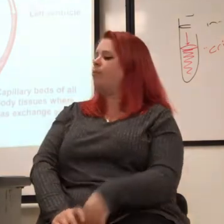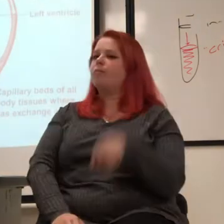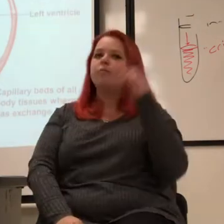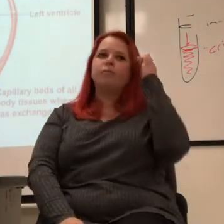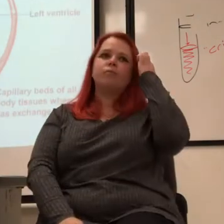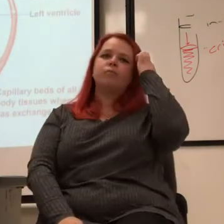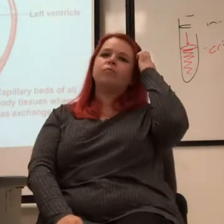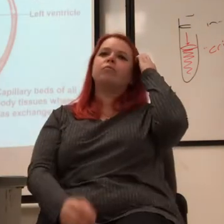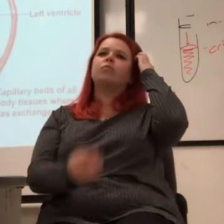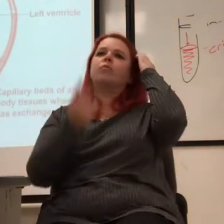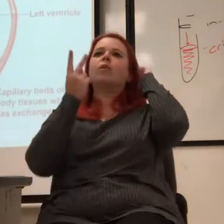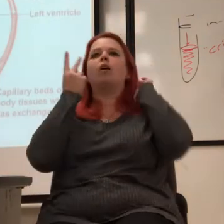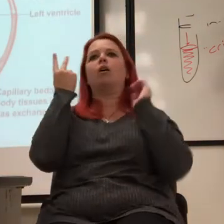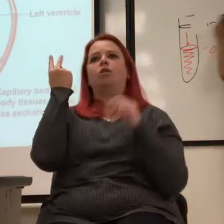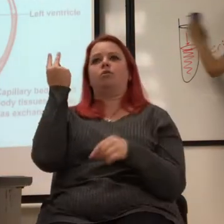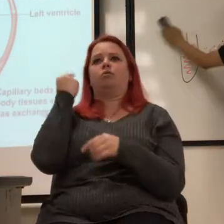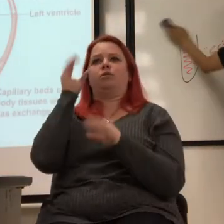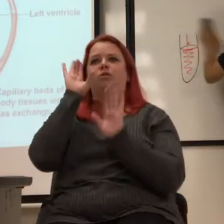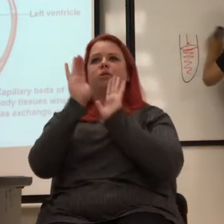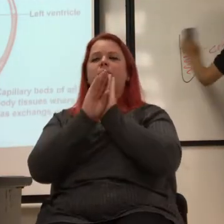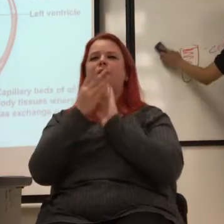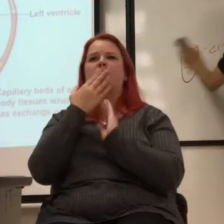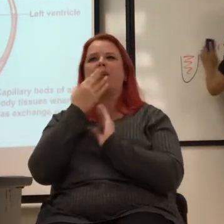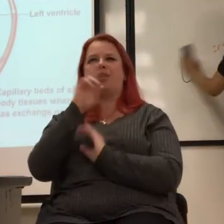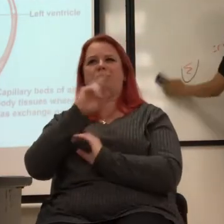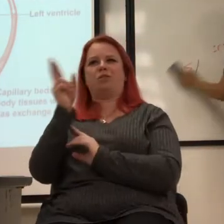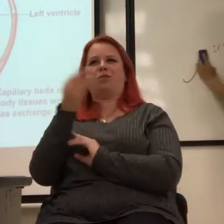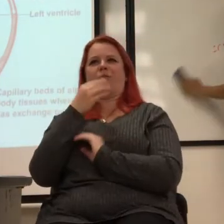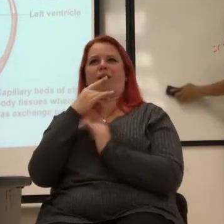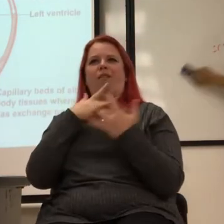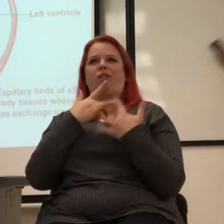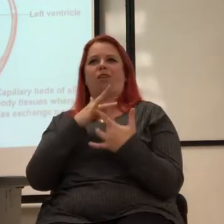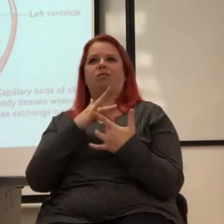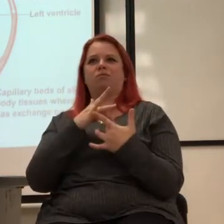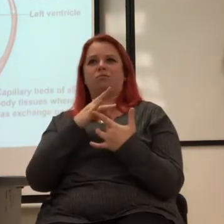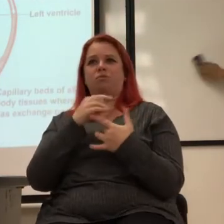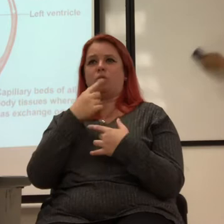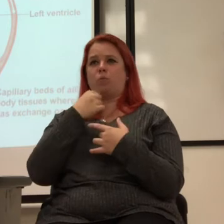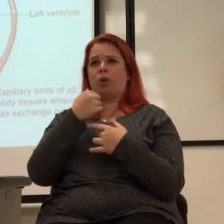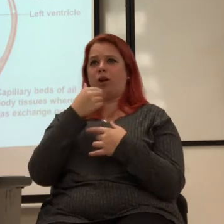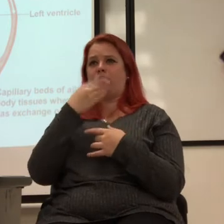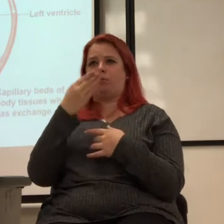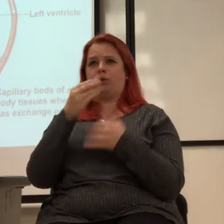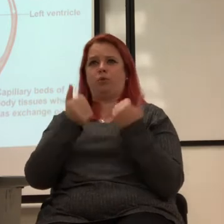Well, just look at the figure. What color is the right heart? Tell me if you see that. Red or blue?